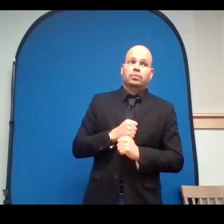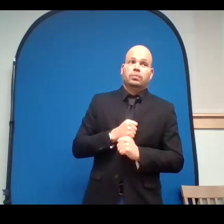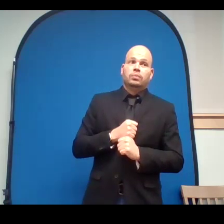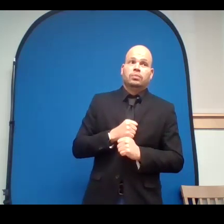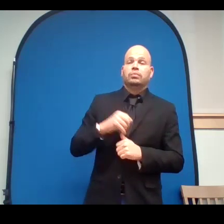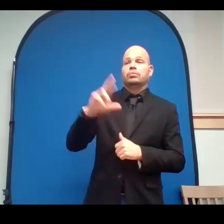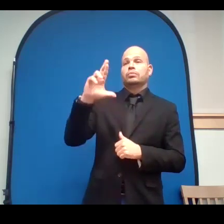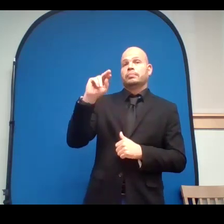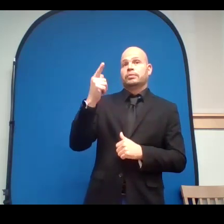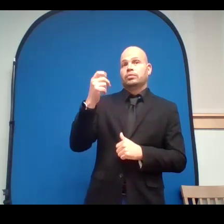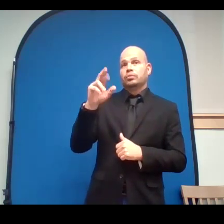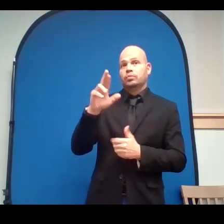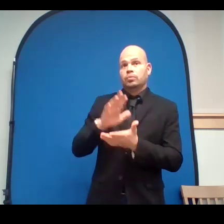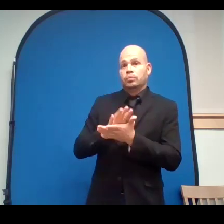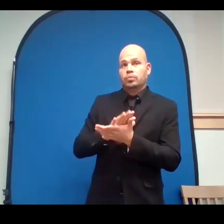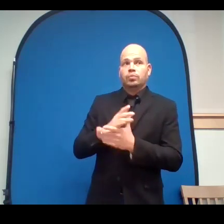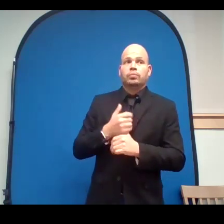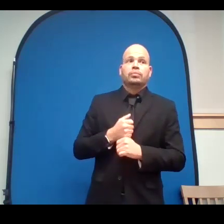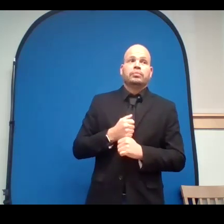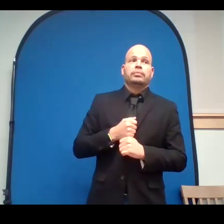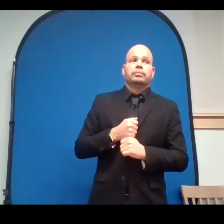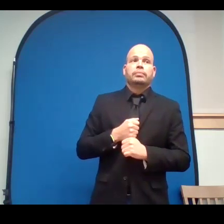Tell us about your civilian career.